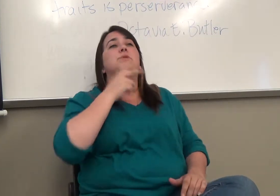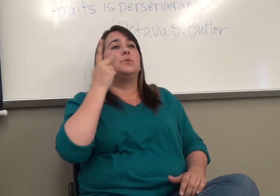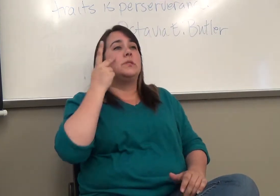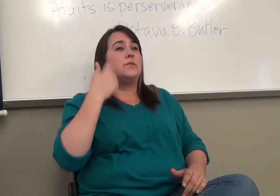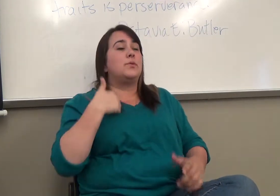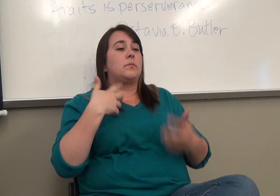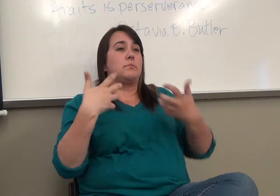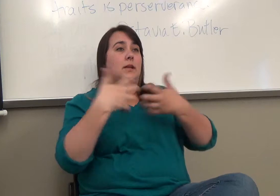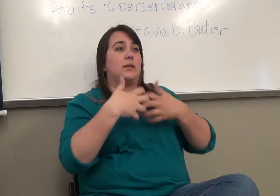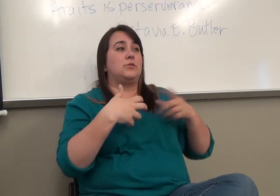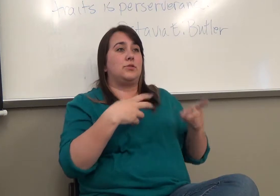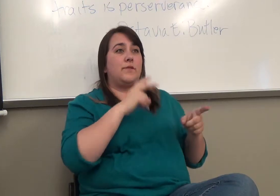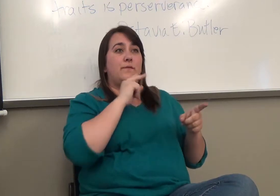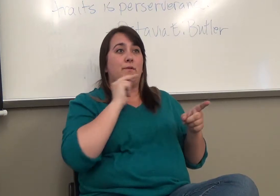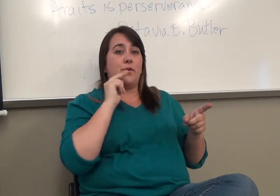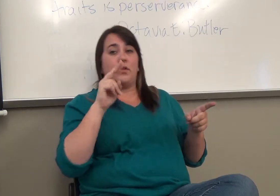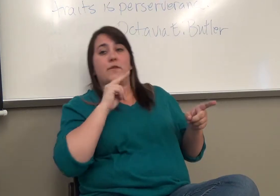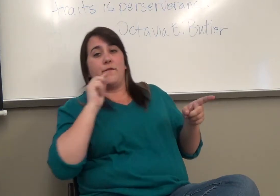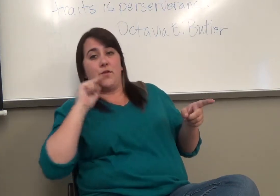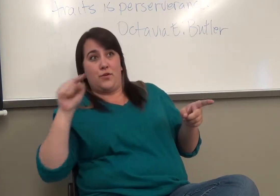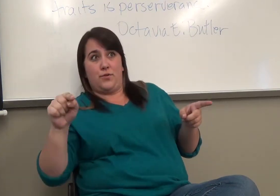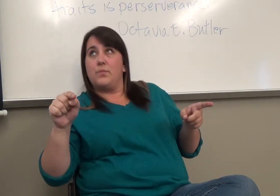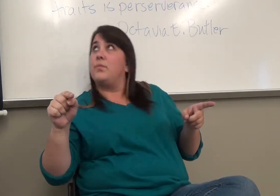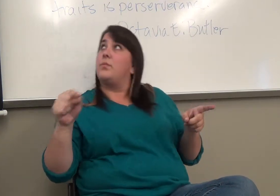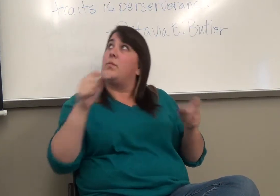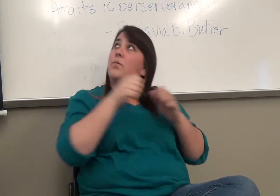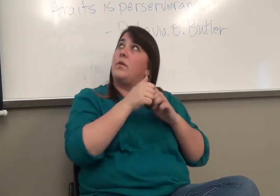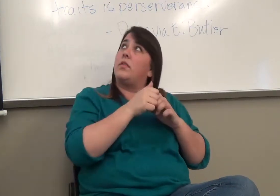this verb with this singular pronoun.